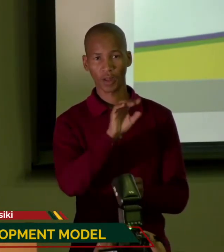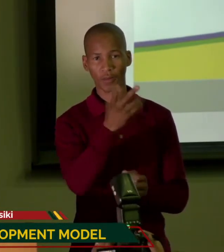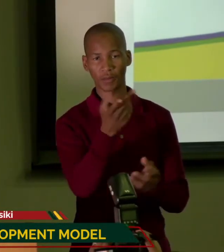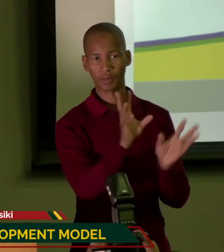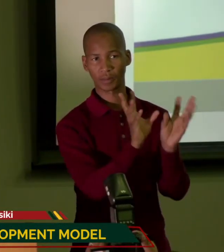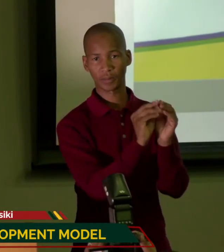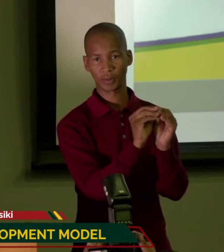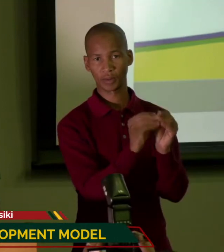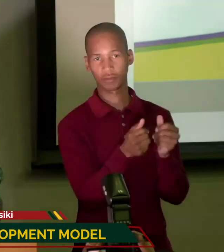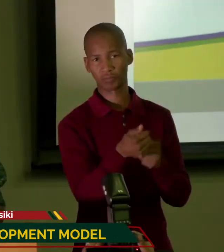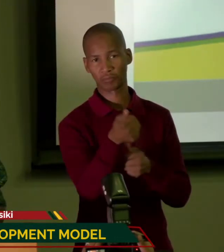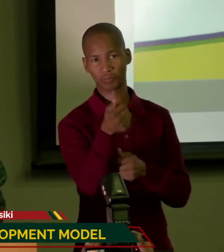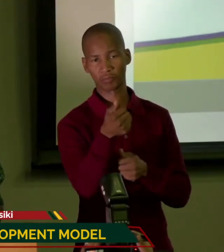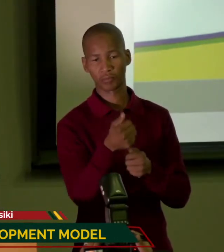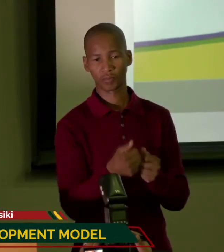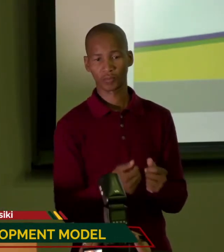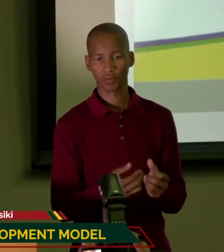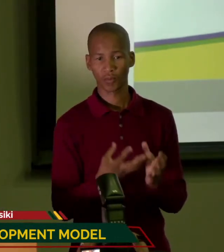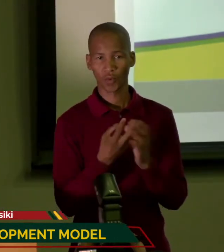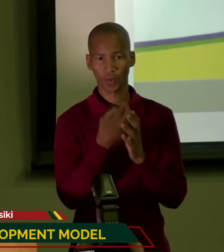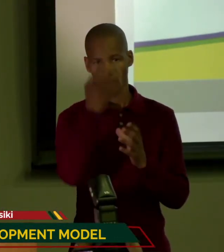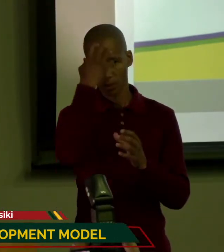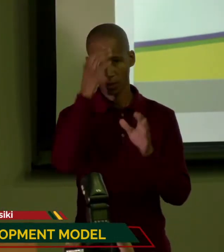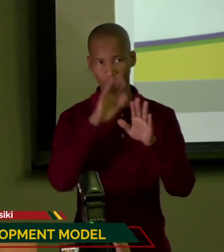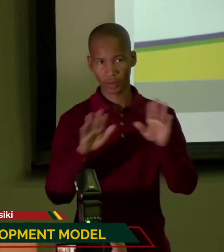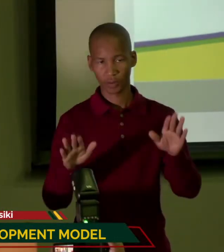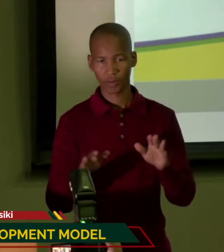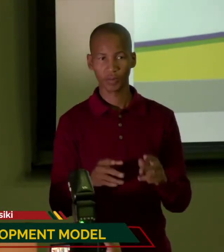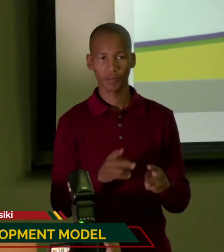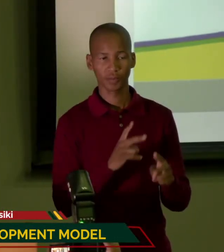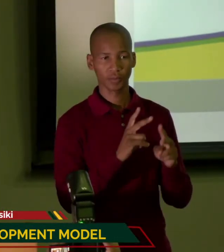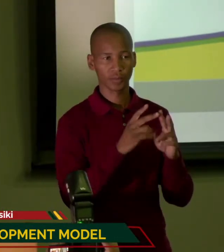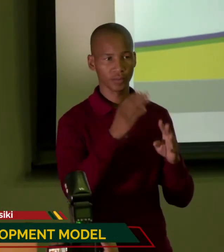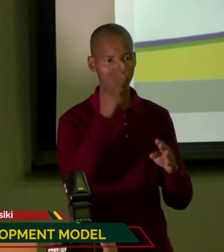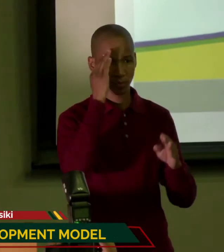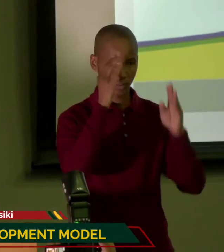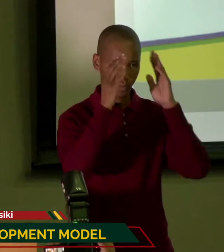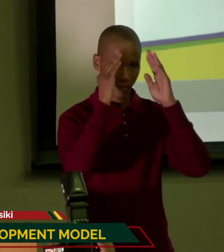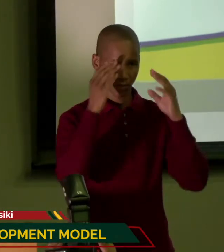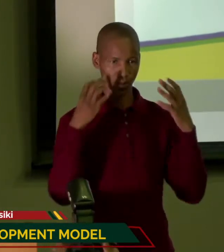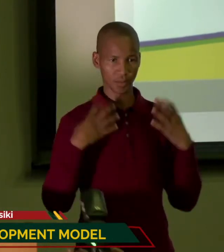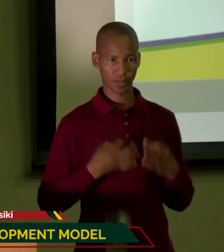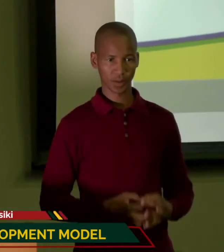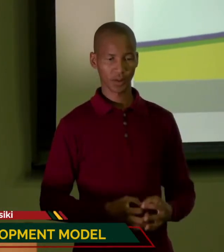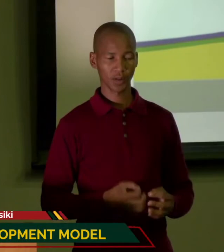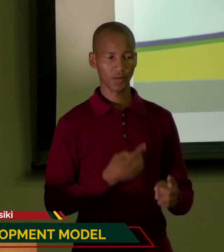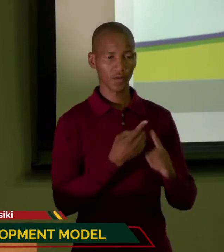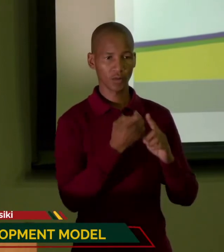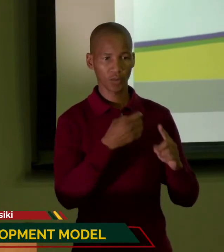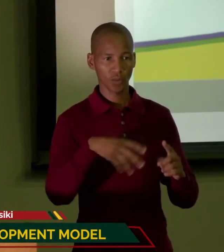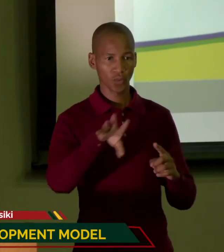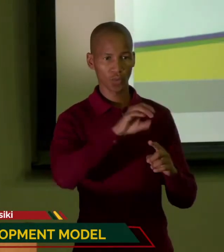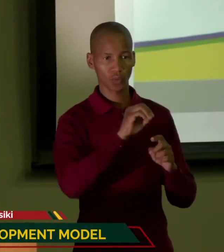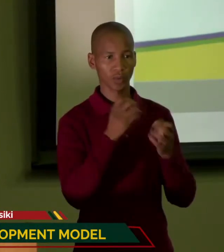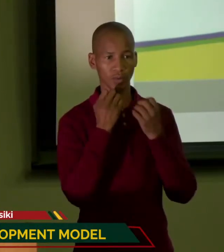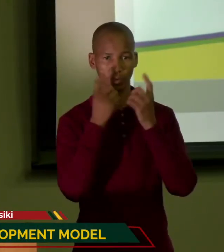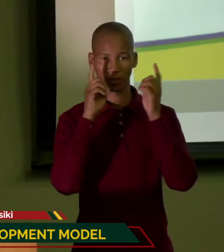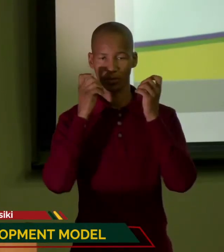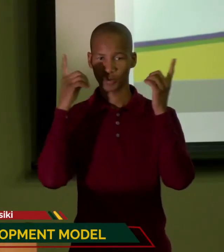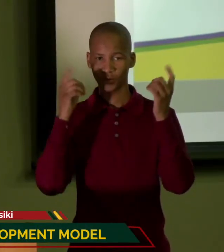senentlanganiso phaa namakhosi. Iimeya zoomasipala ezilapha,